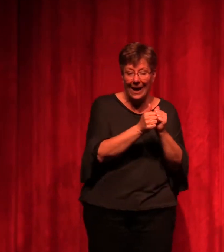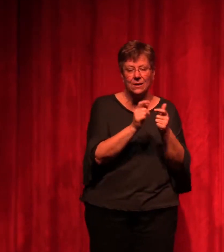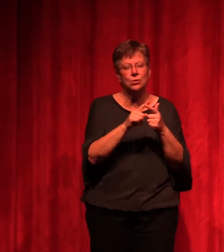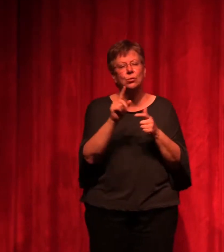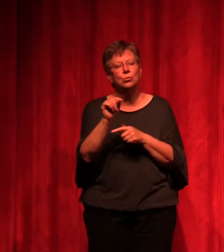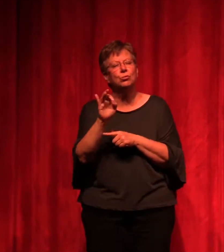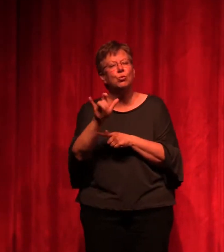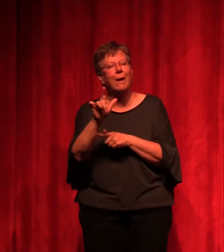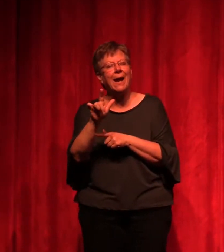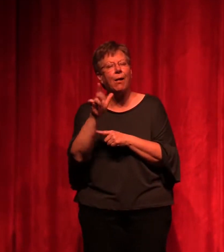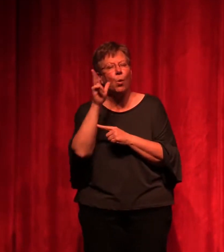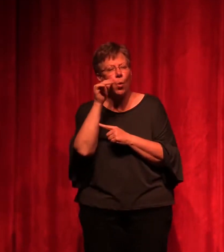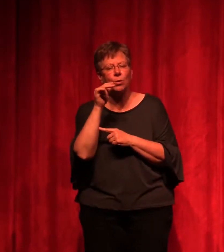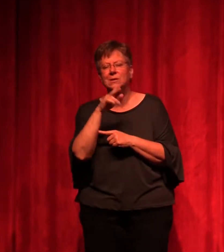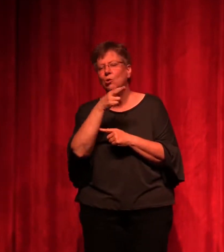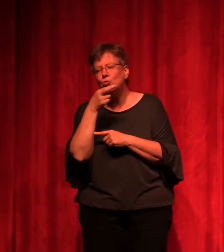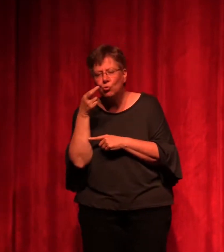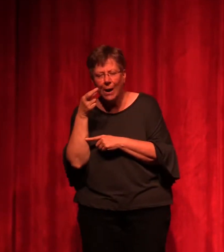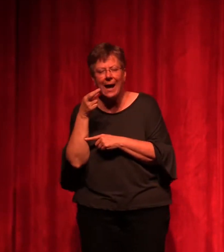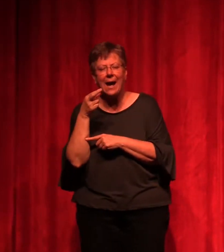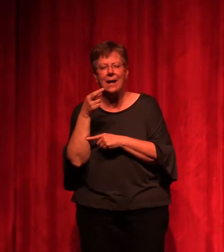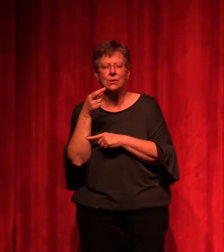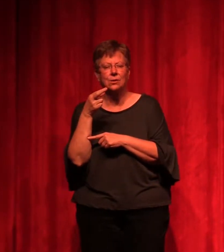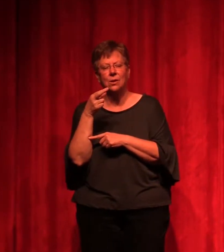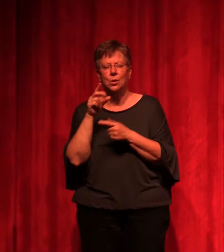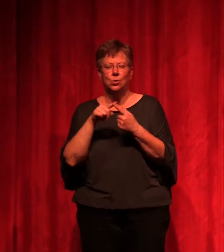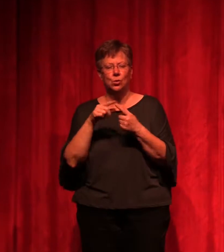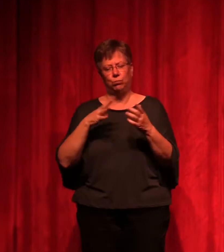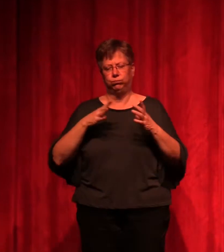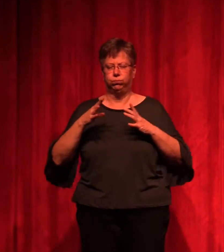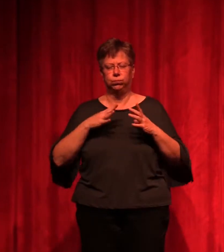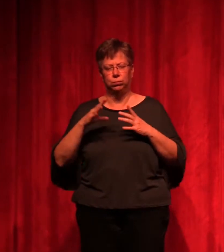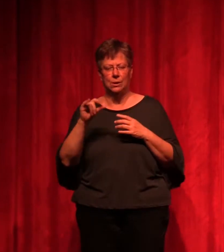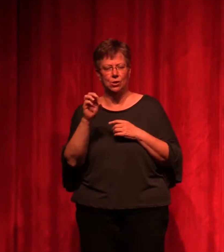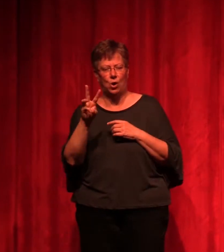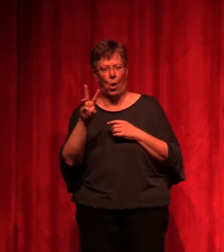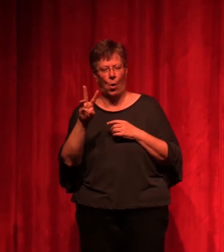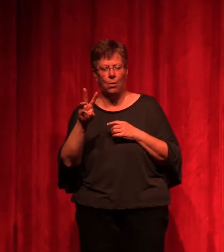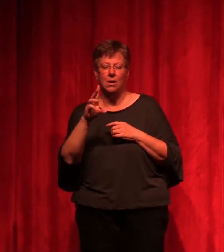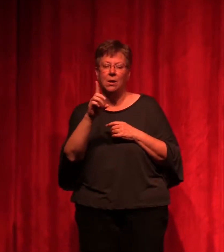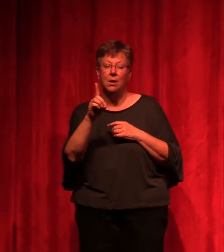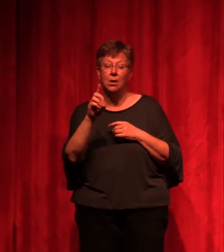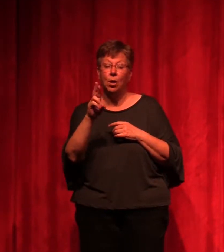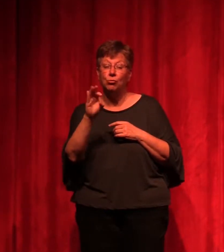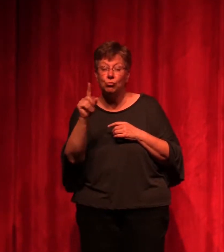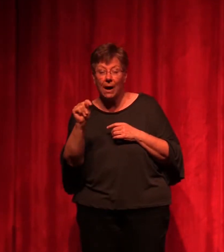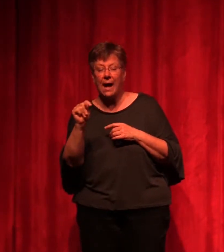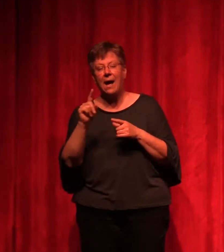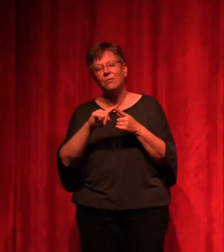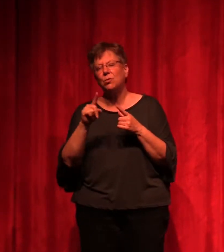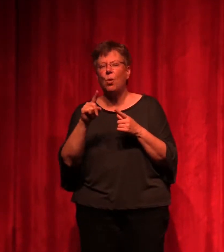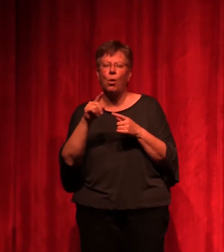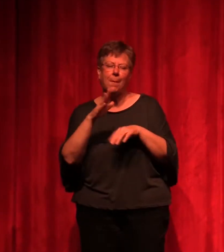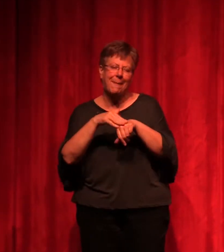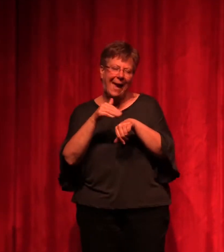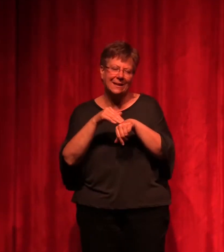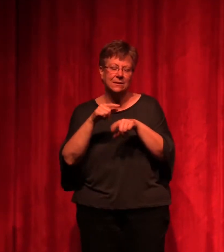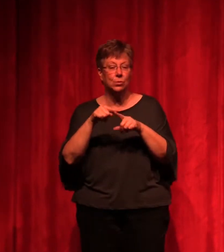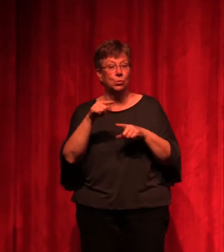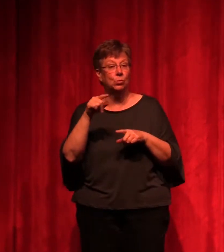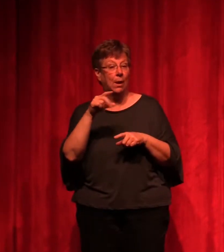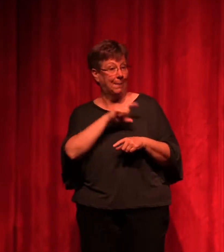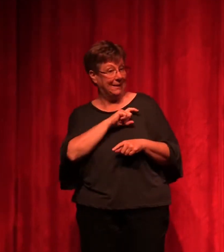trail horses, ranch horses to show horses, drafts to minis, backyard pets to police